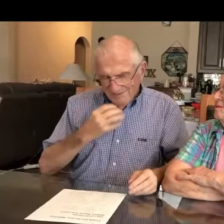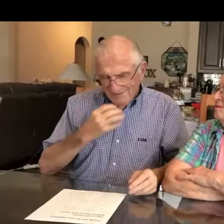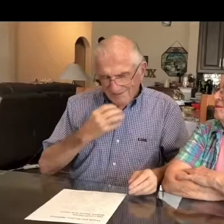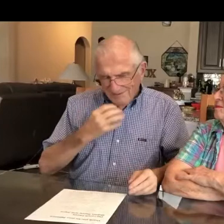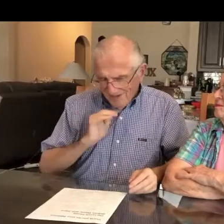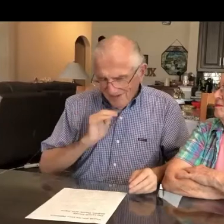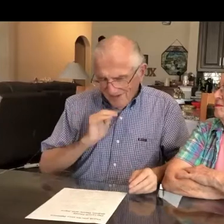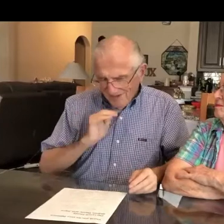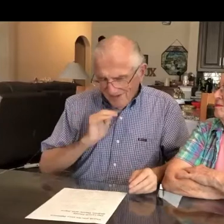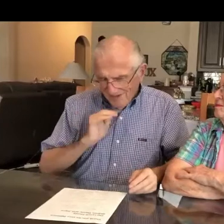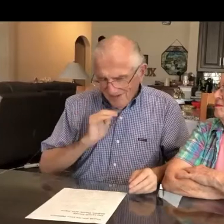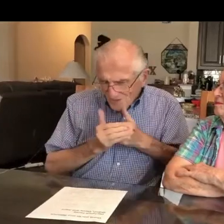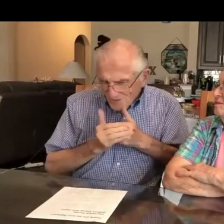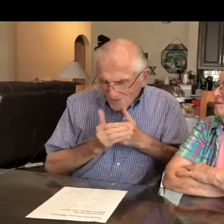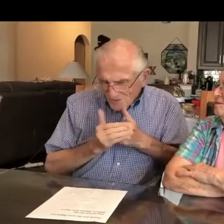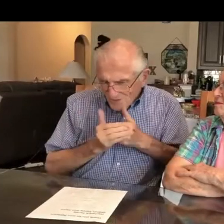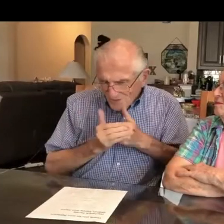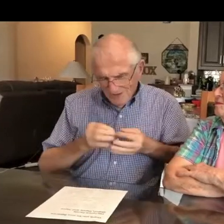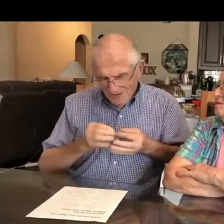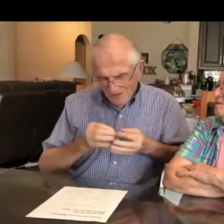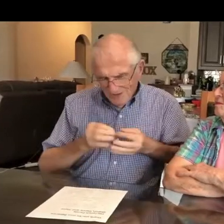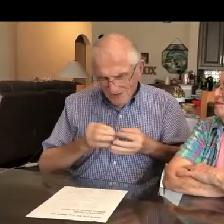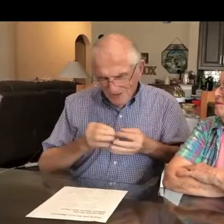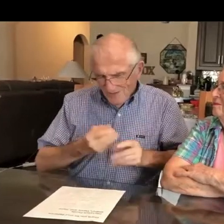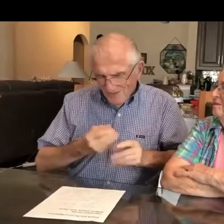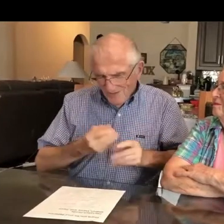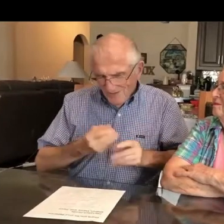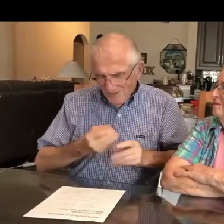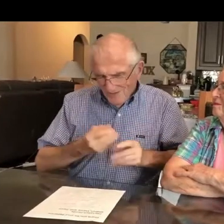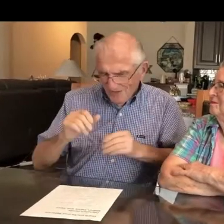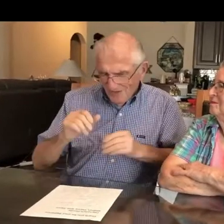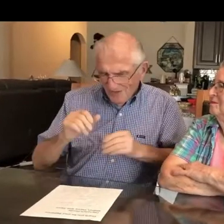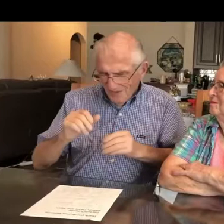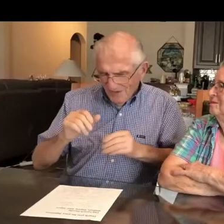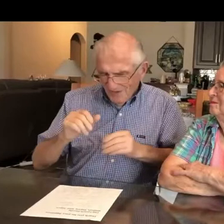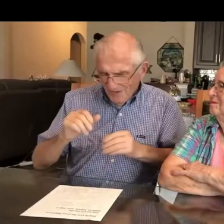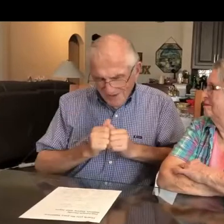Dan. And we cherish our close family and friends, having grown up together.